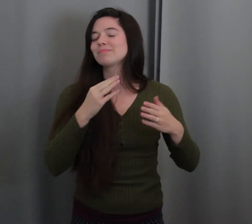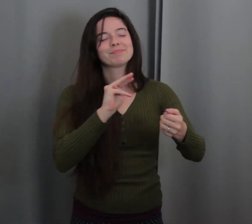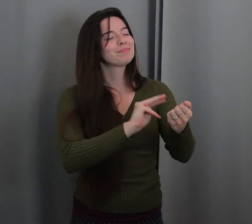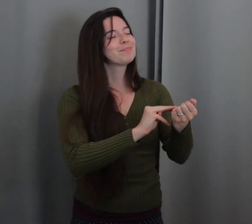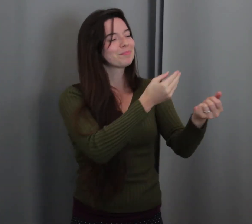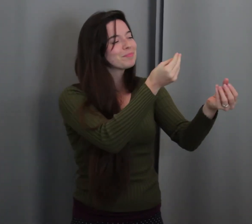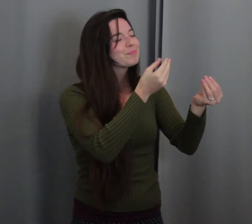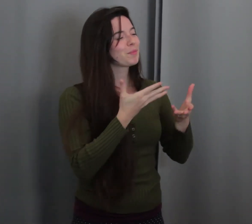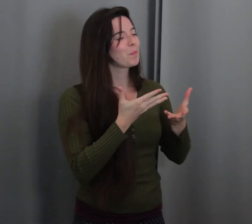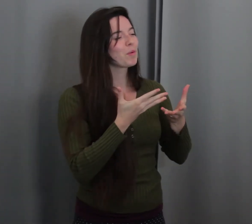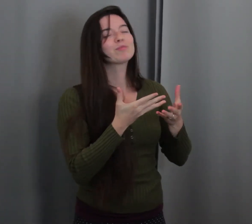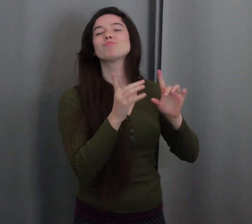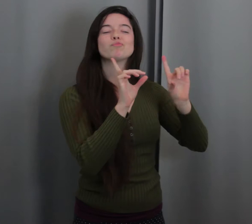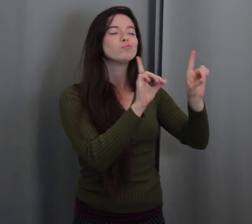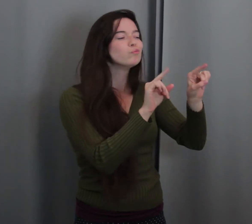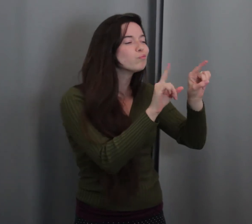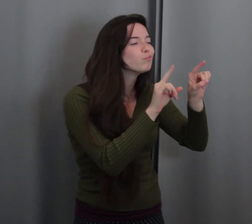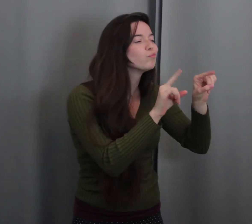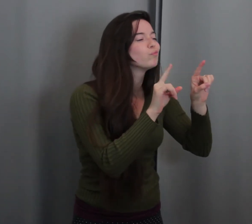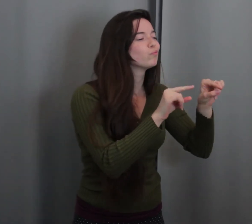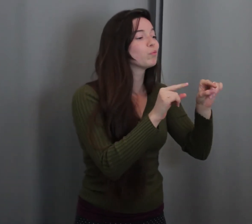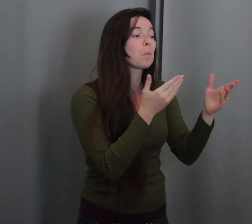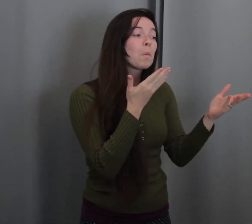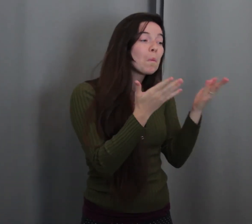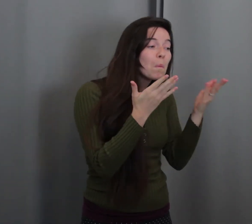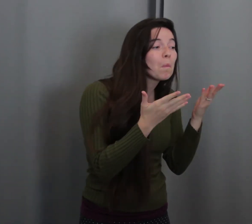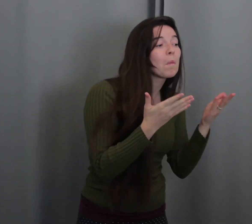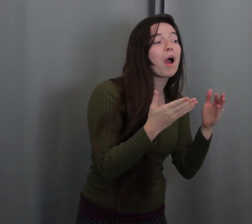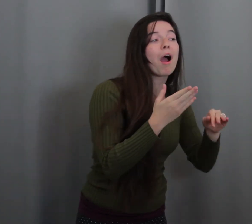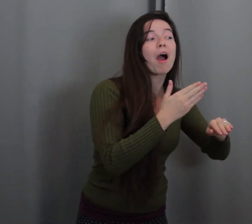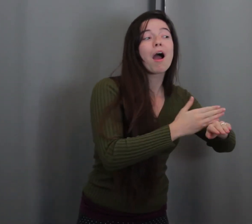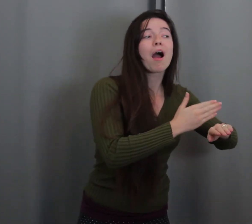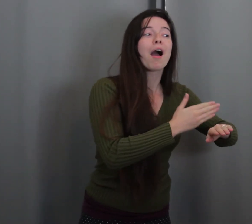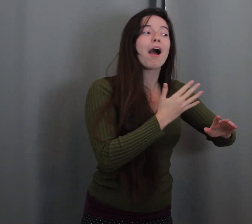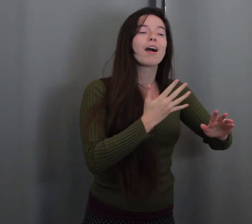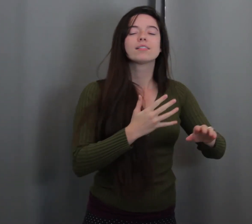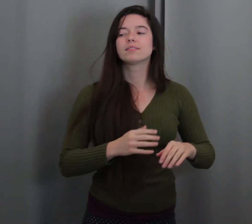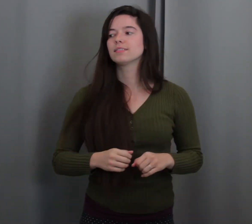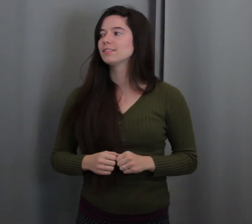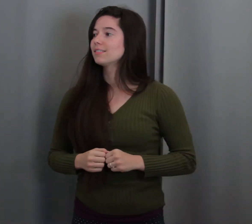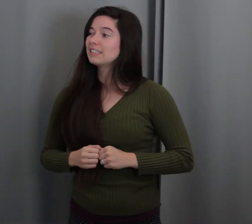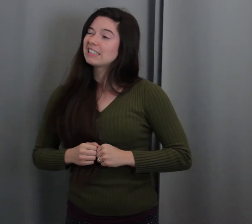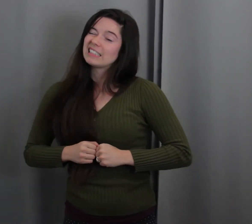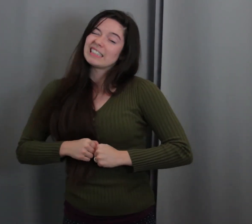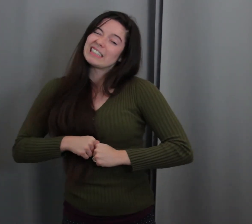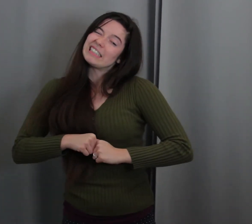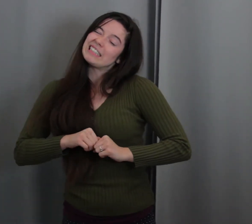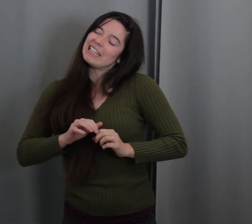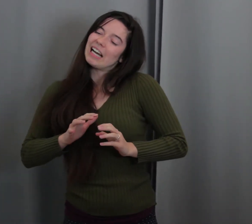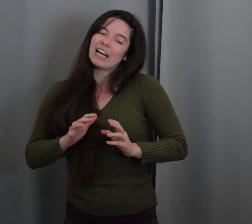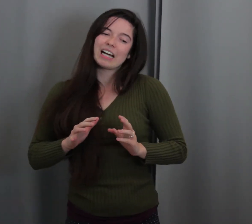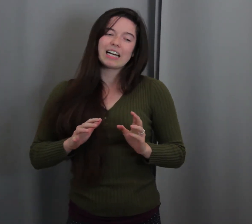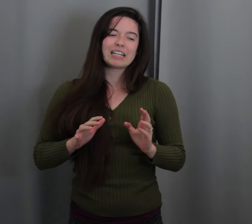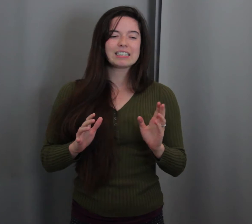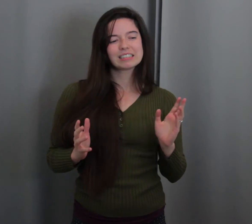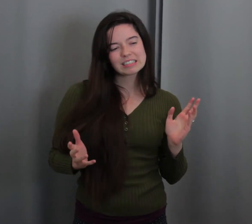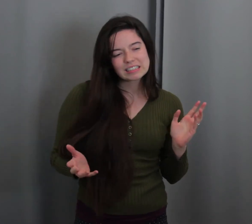treatments. For a moment I hesitated, but his next words convinced